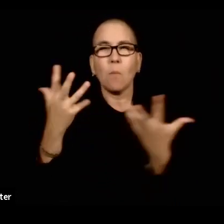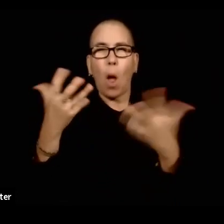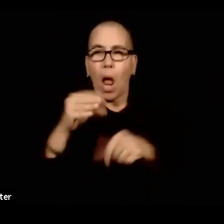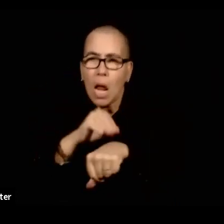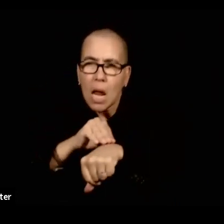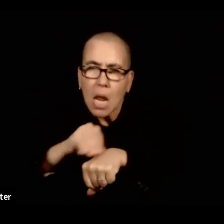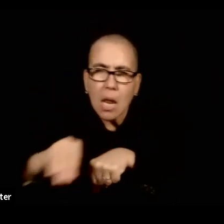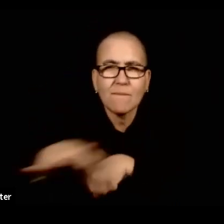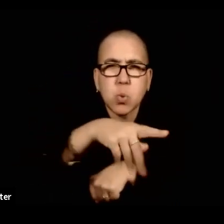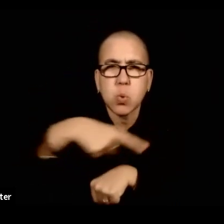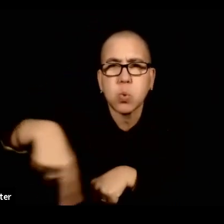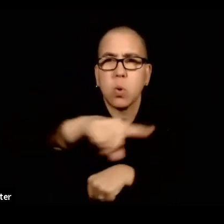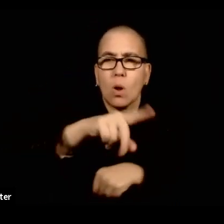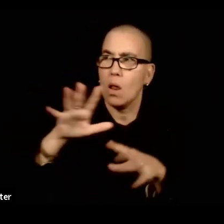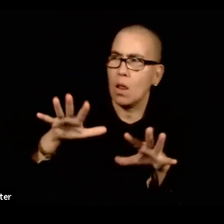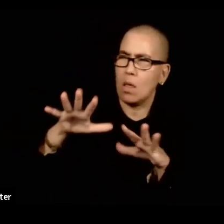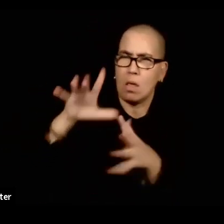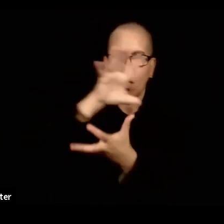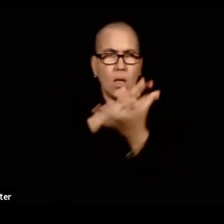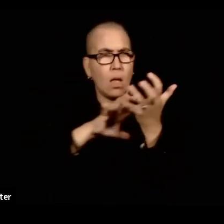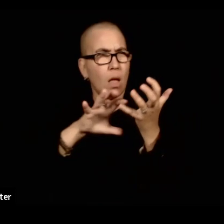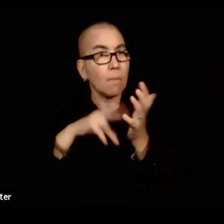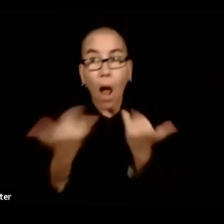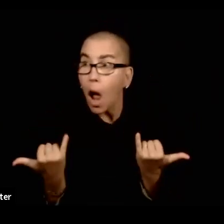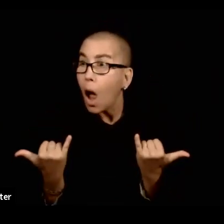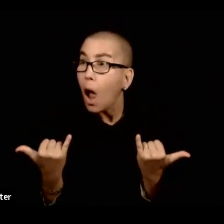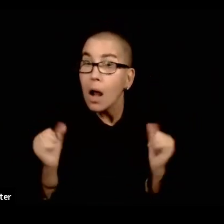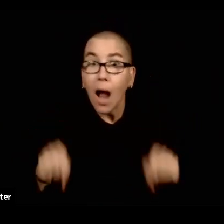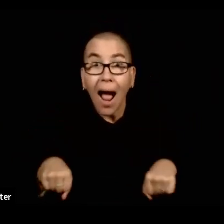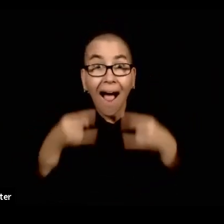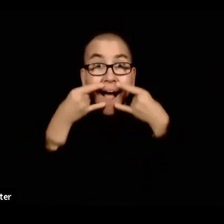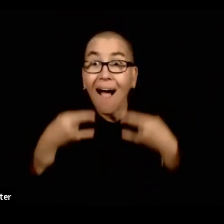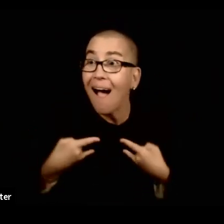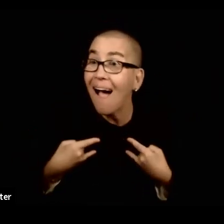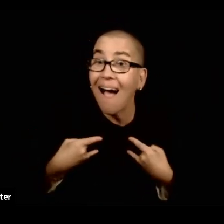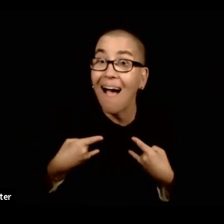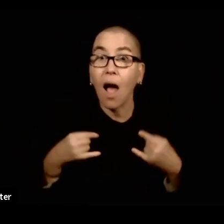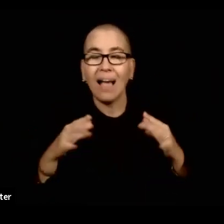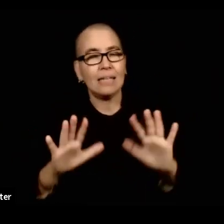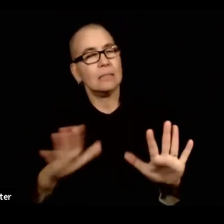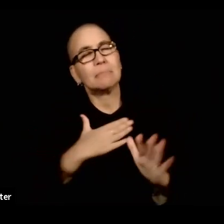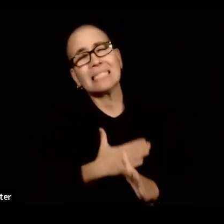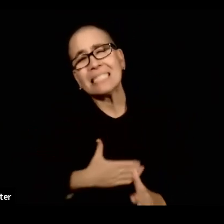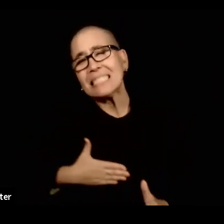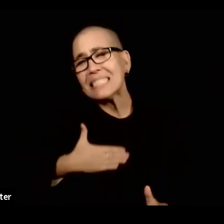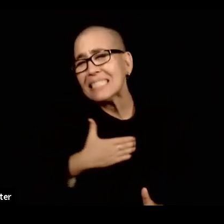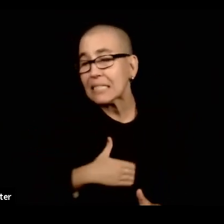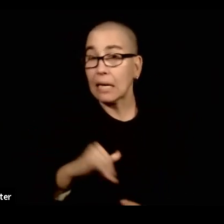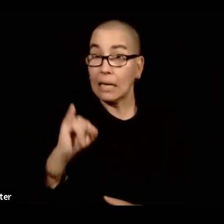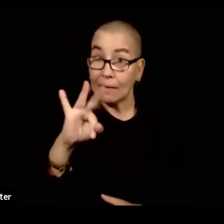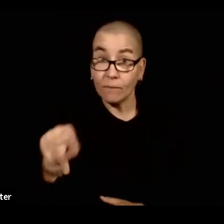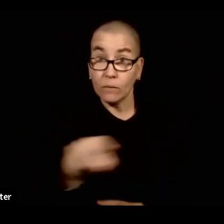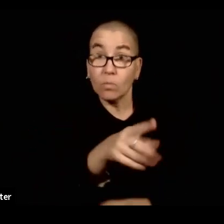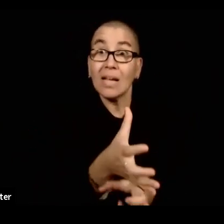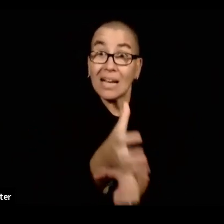particularly concerned about a section that appears to direct people that dry cough, a well-known symptom of COVID, is a sign